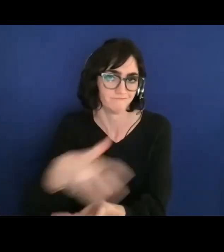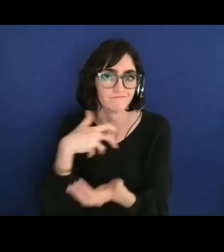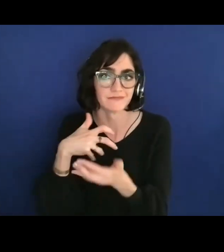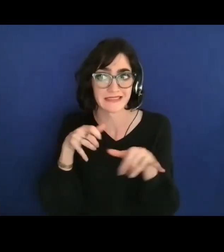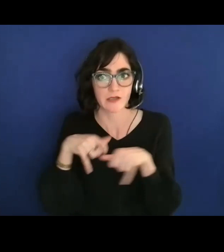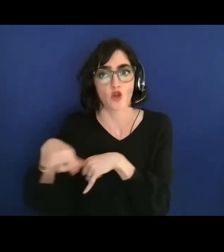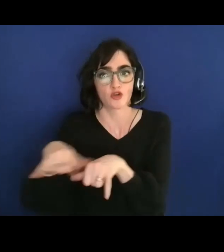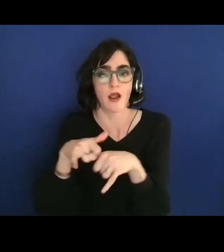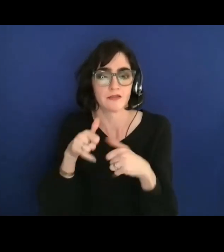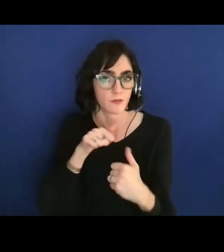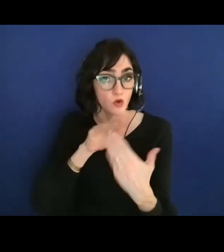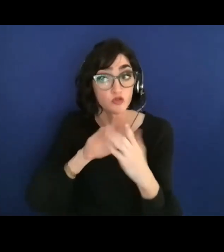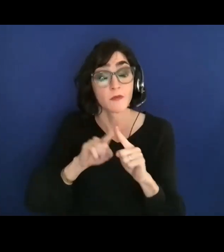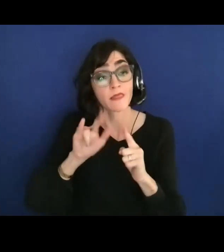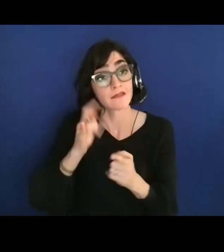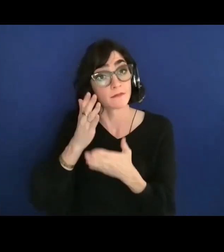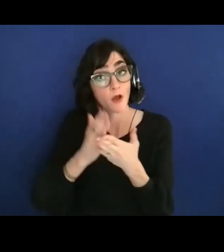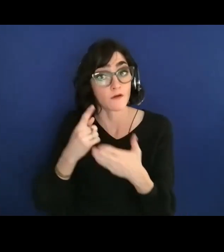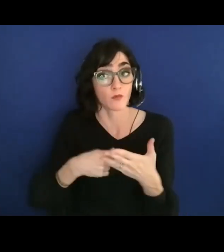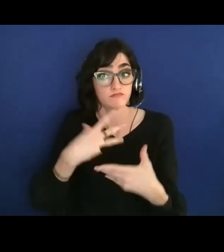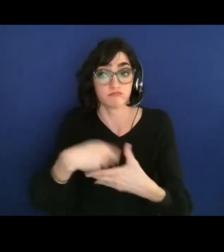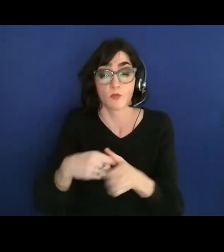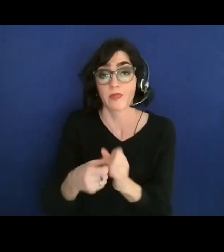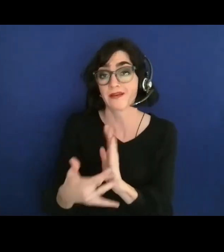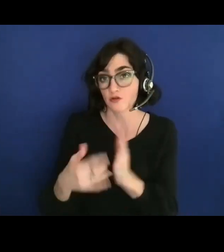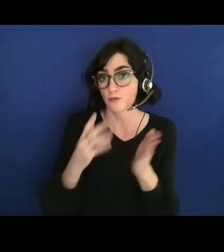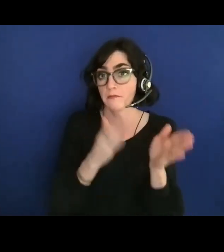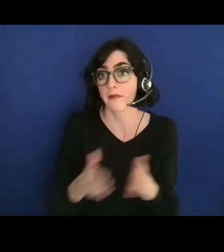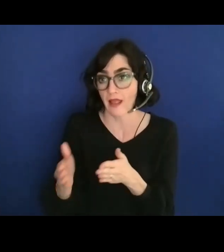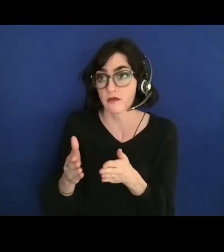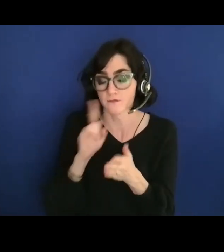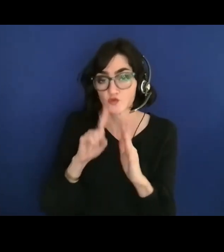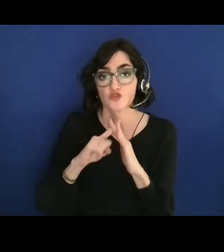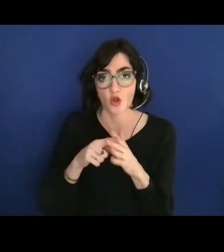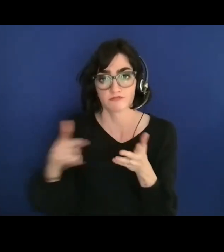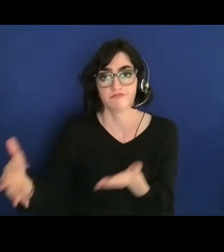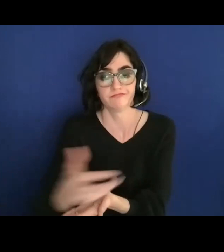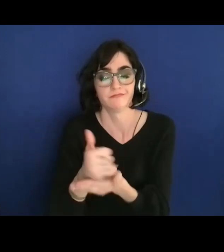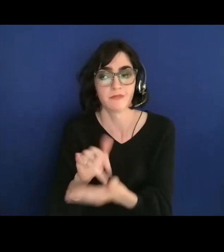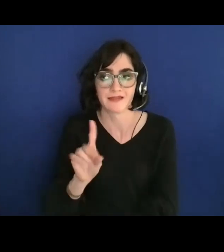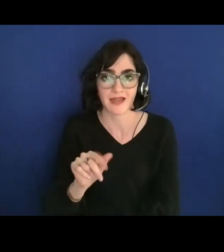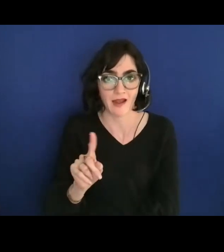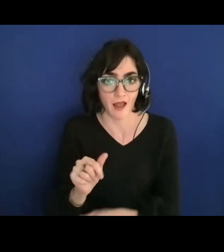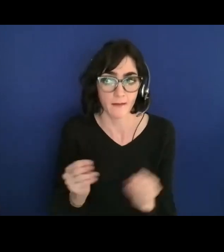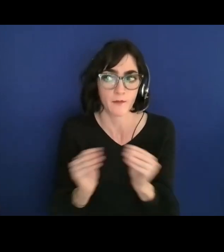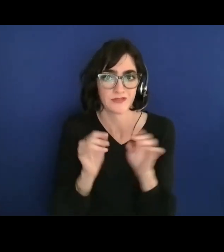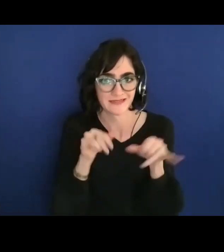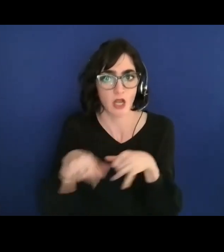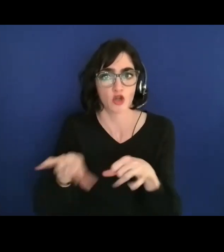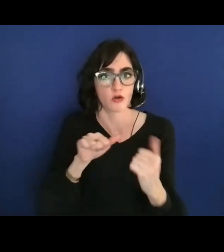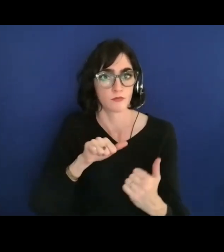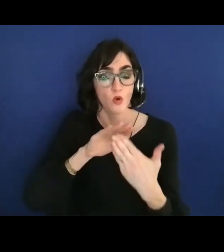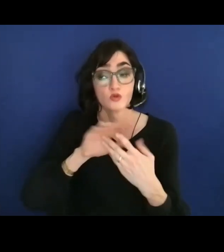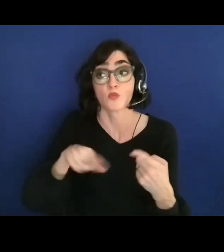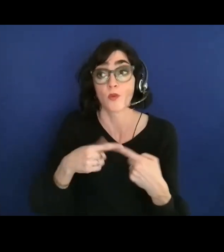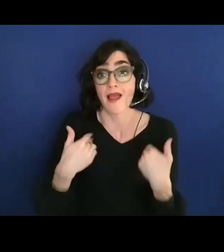that is part of what was in the technology plan to collect that data in a standardized way, especially once we get to the call center hub